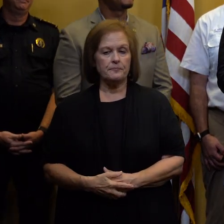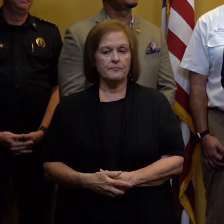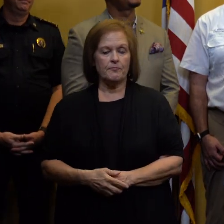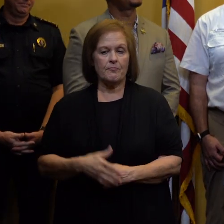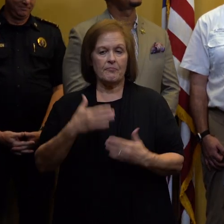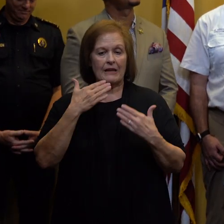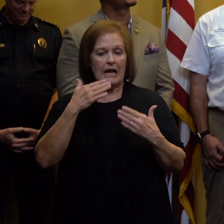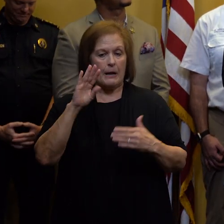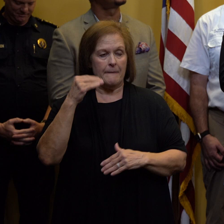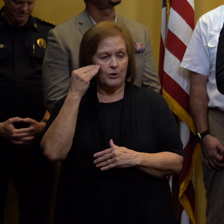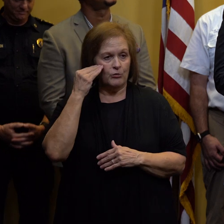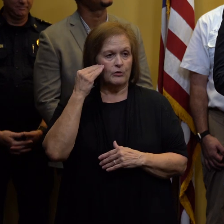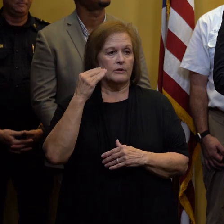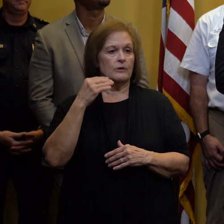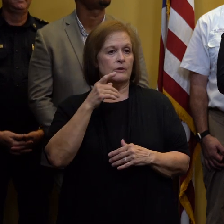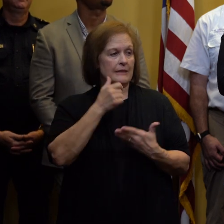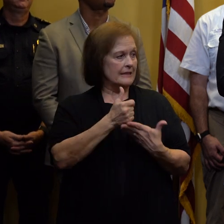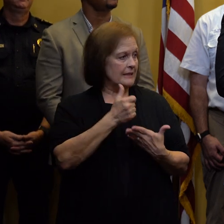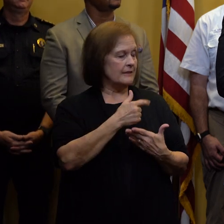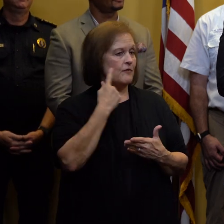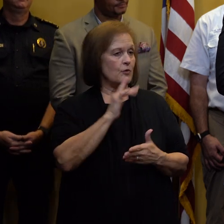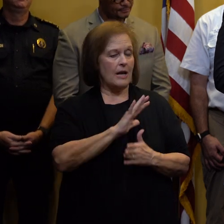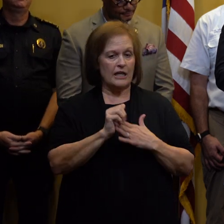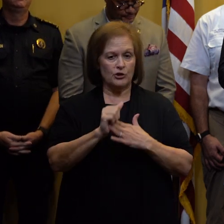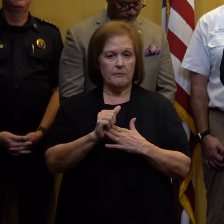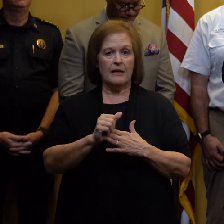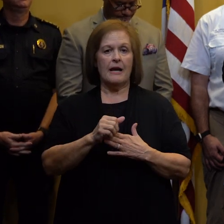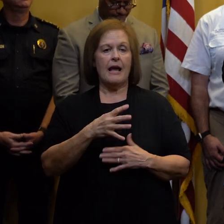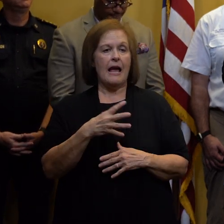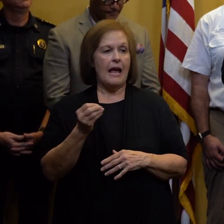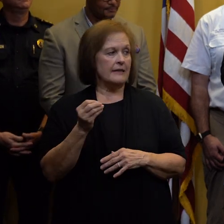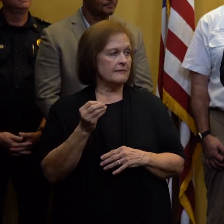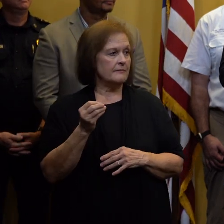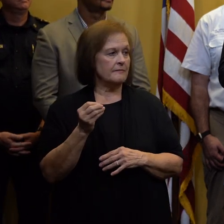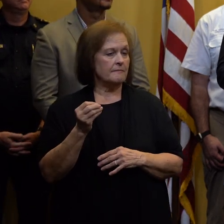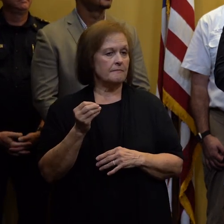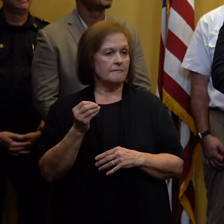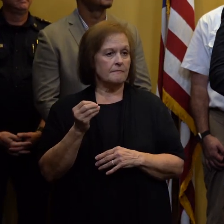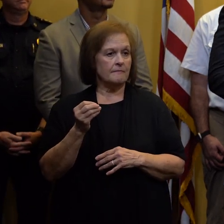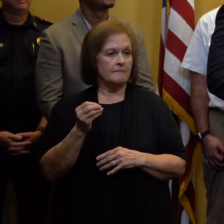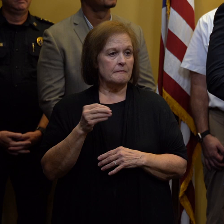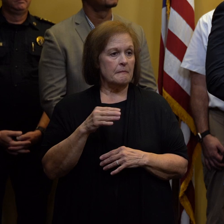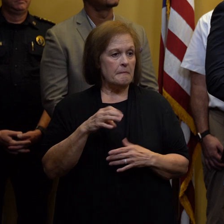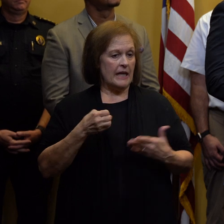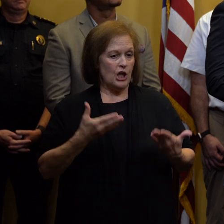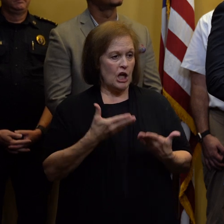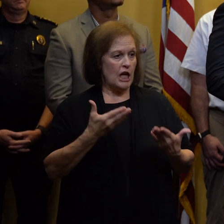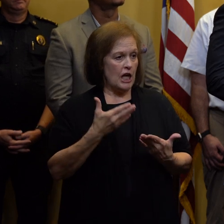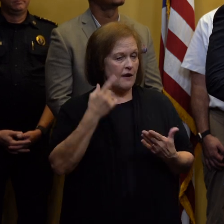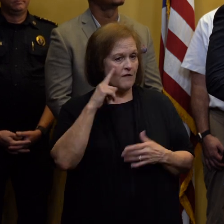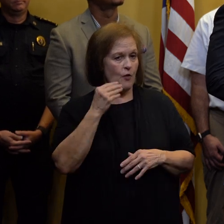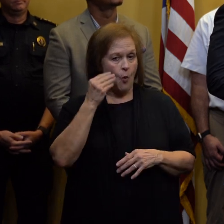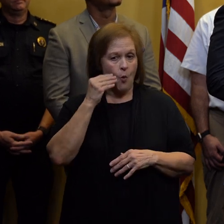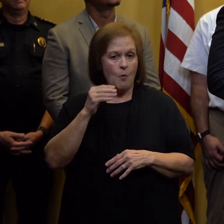Thank you, Madam Mayor. Thank you, everyone, for assisting. Thank you for your leadership and definitely being there when needed for homeless